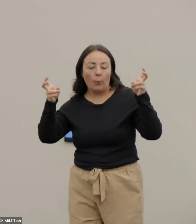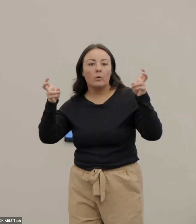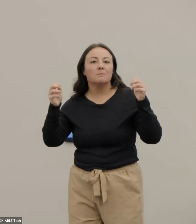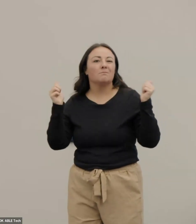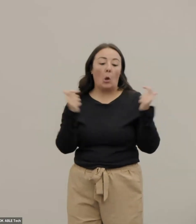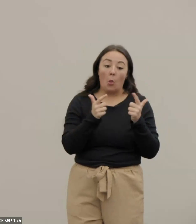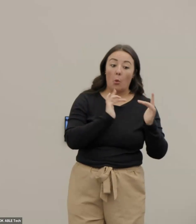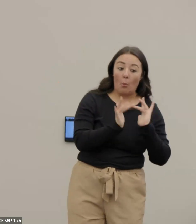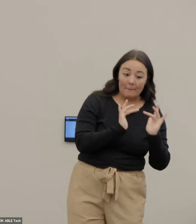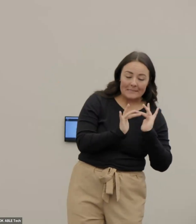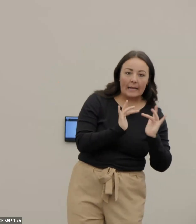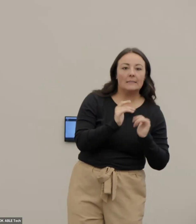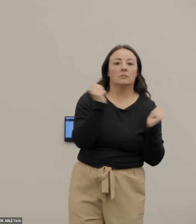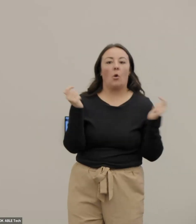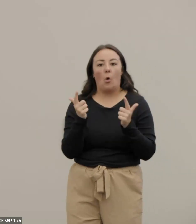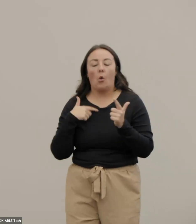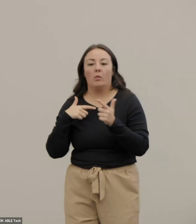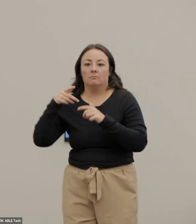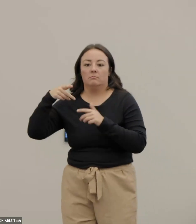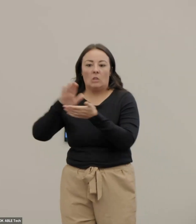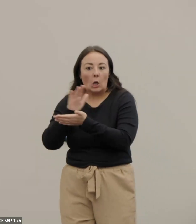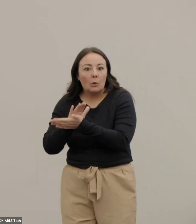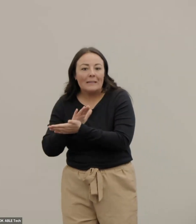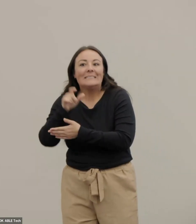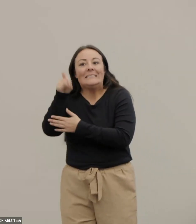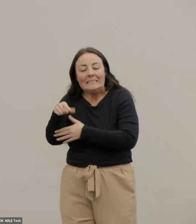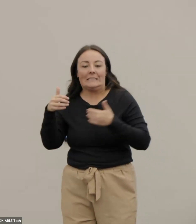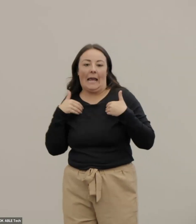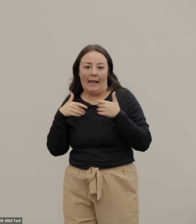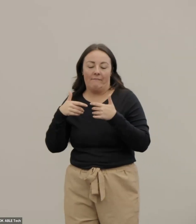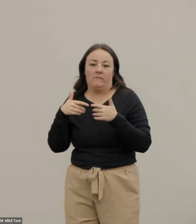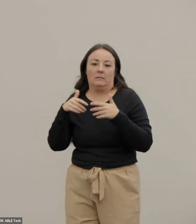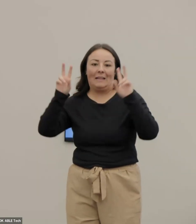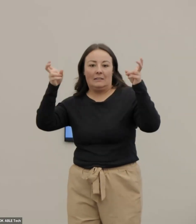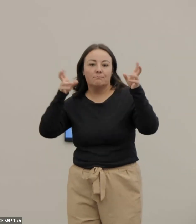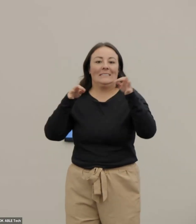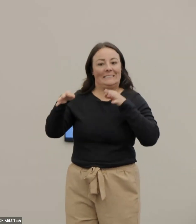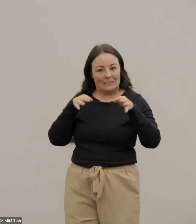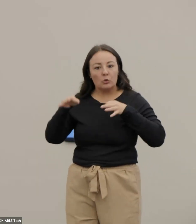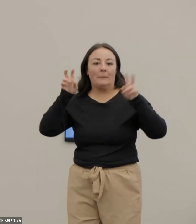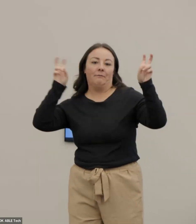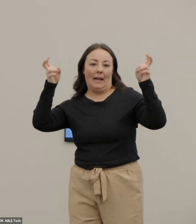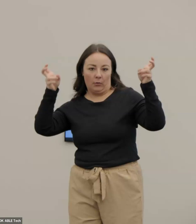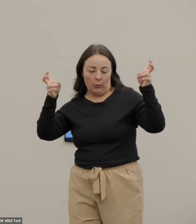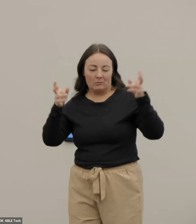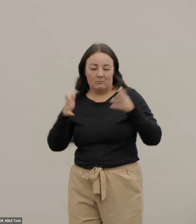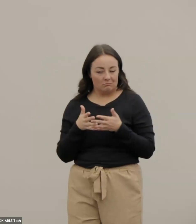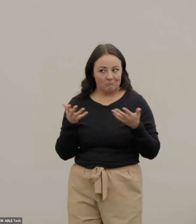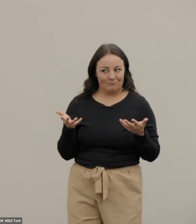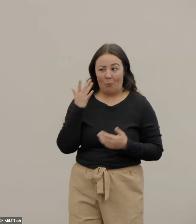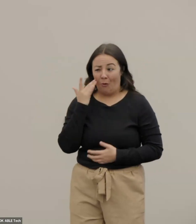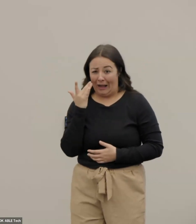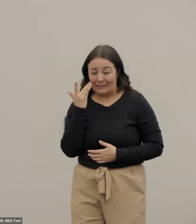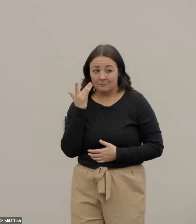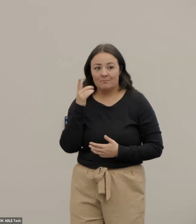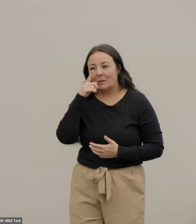all of our documents need to have a descriptive title. Why? Well, because as we can all agree in